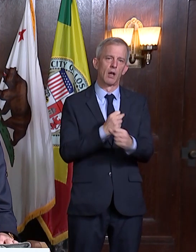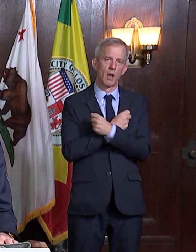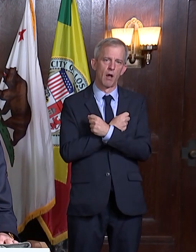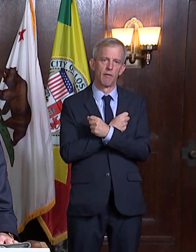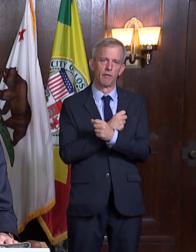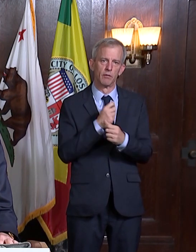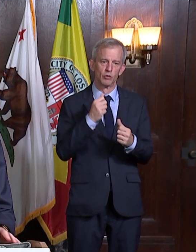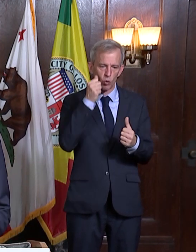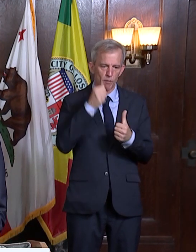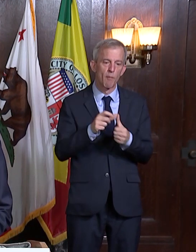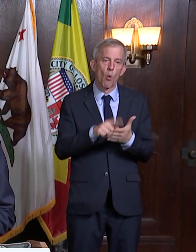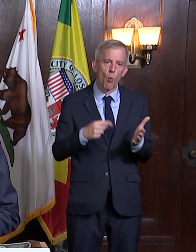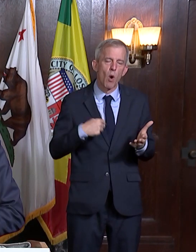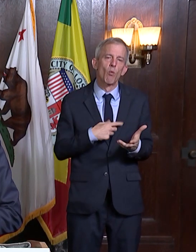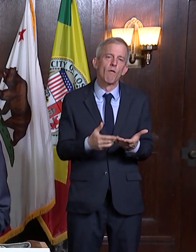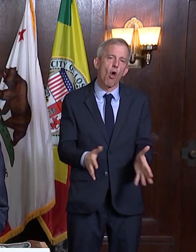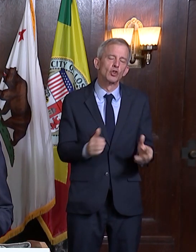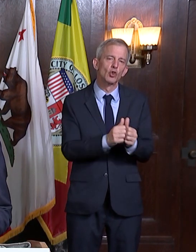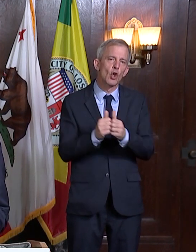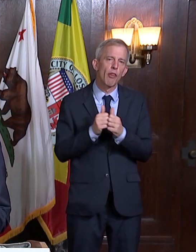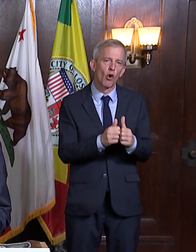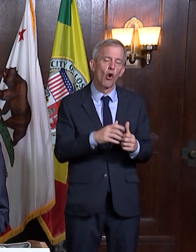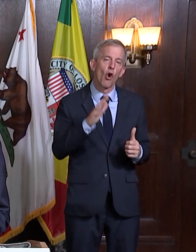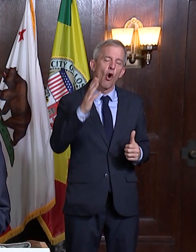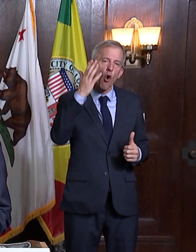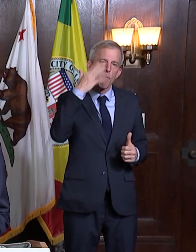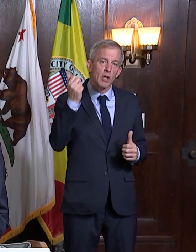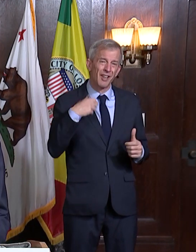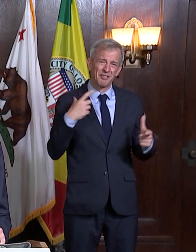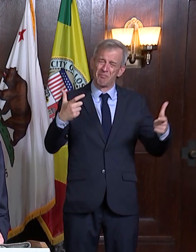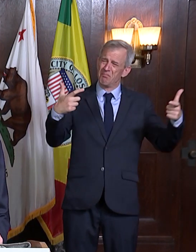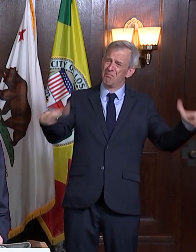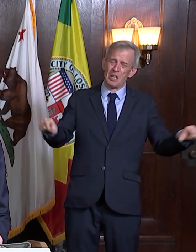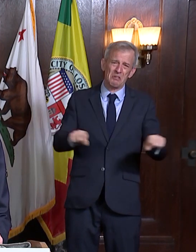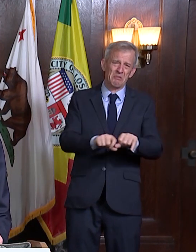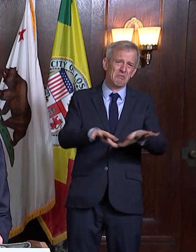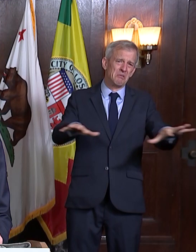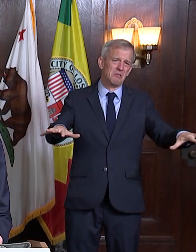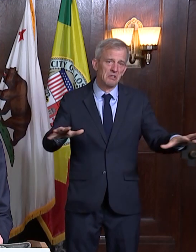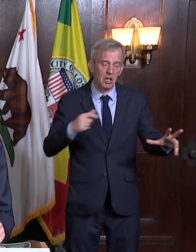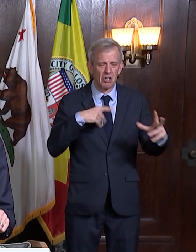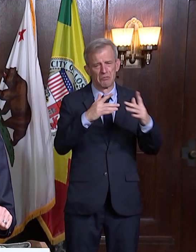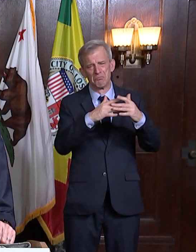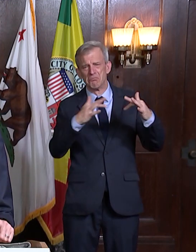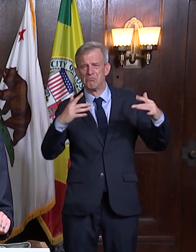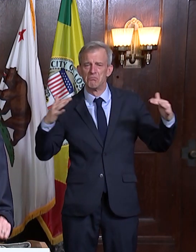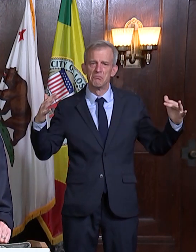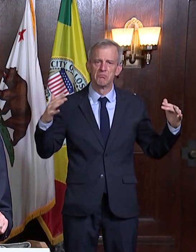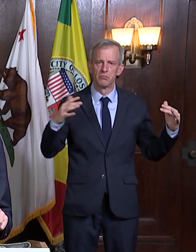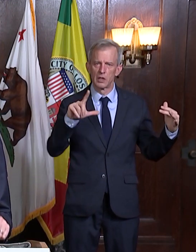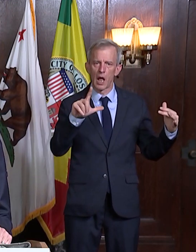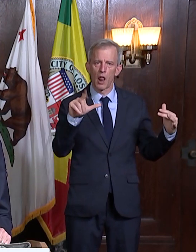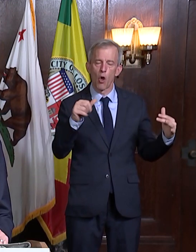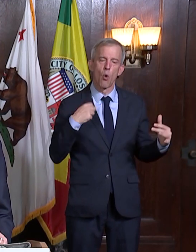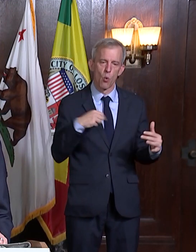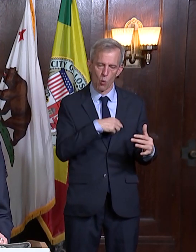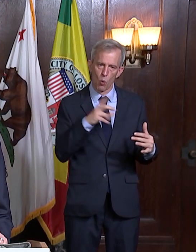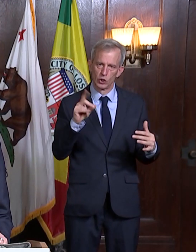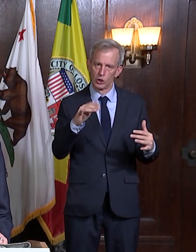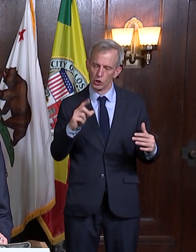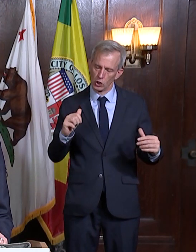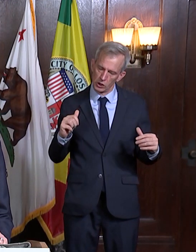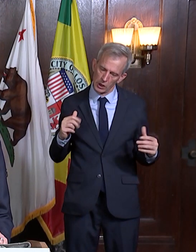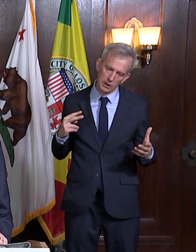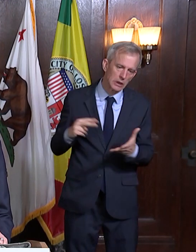together. Because here's the thing, as big and spread out as our city is, as diverse as we are, we stood up for each